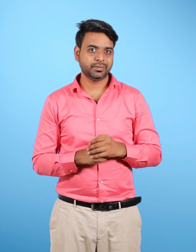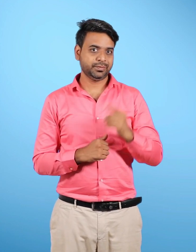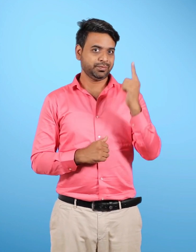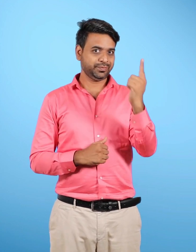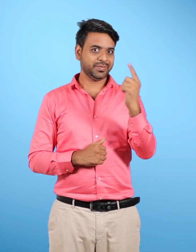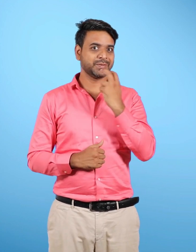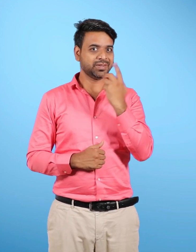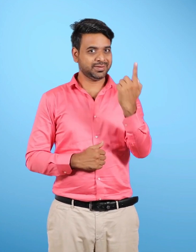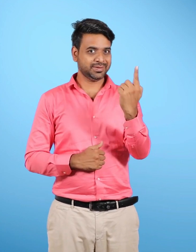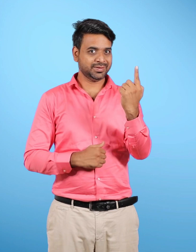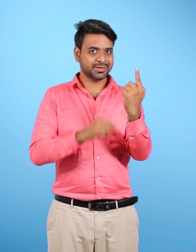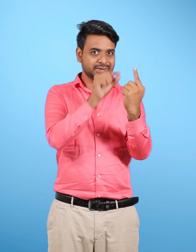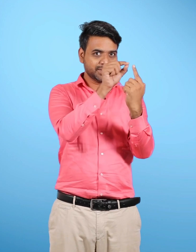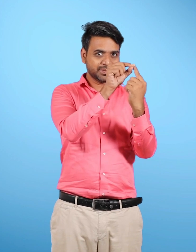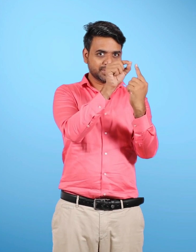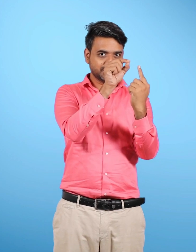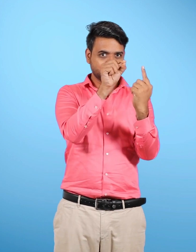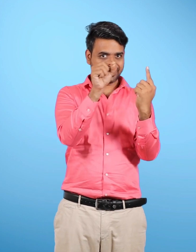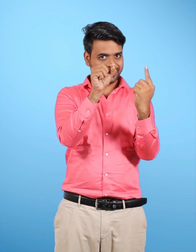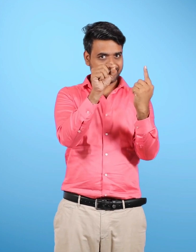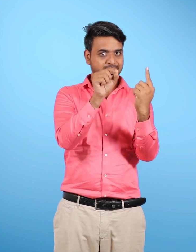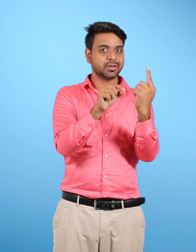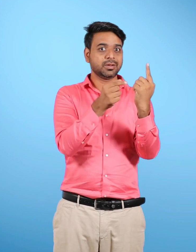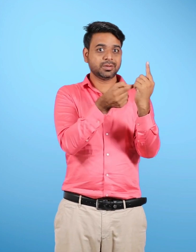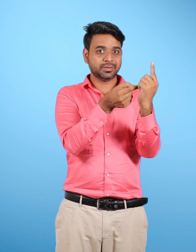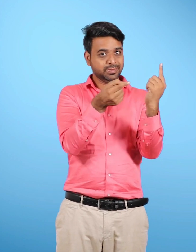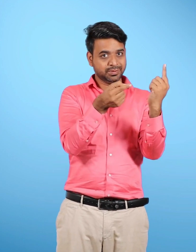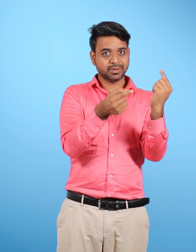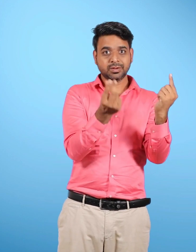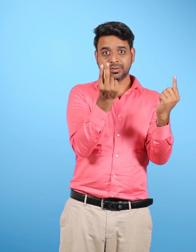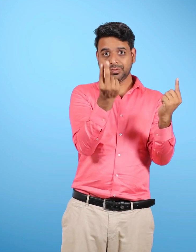Move the pencil along the wire all the way to the bulb.